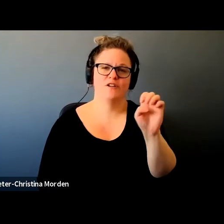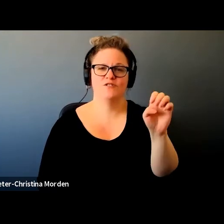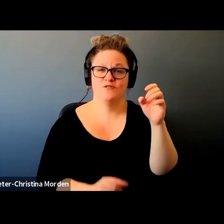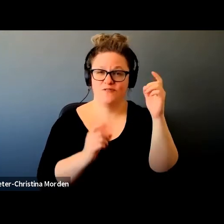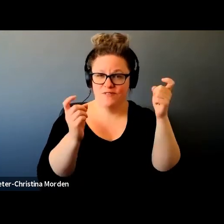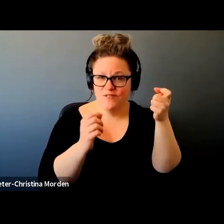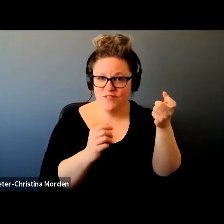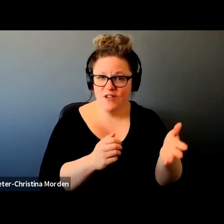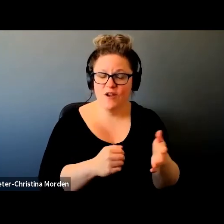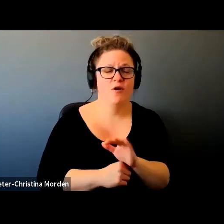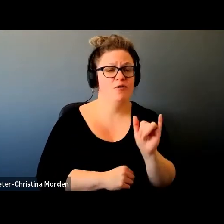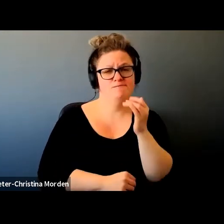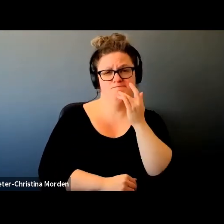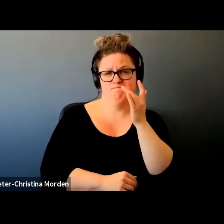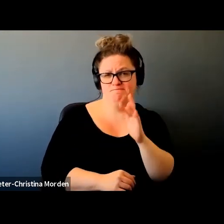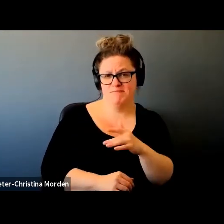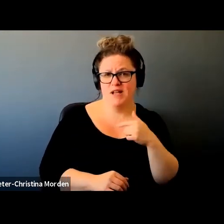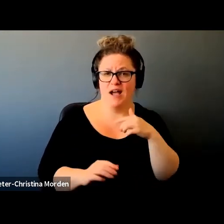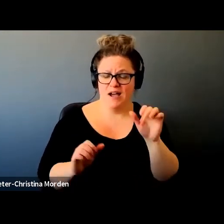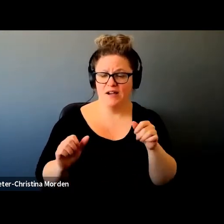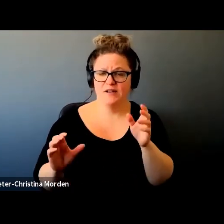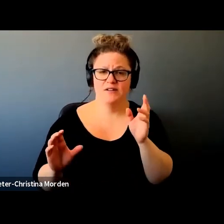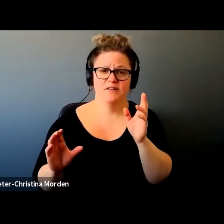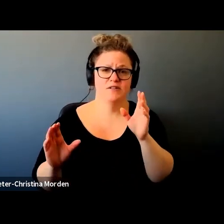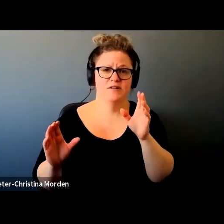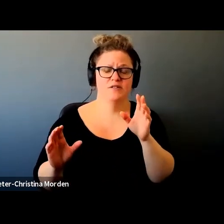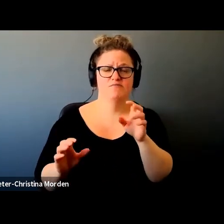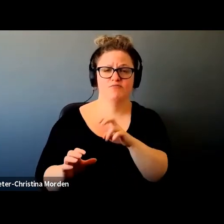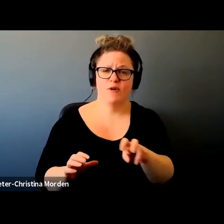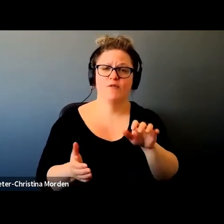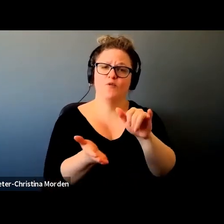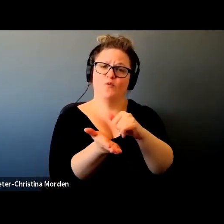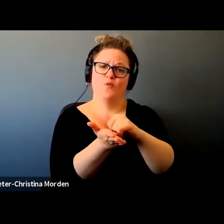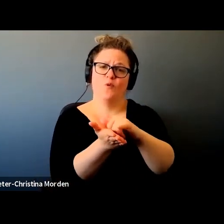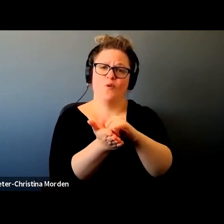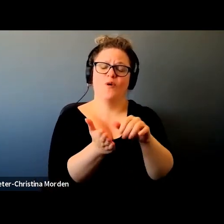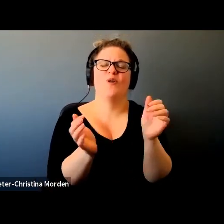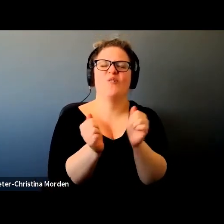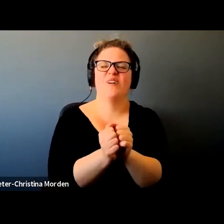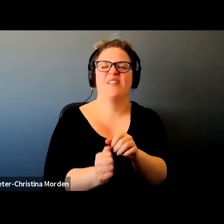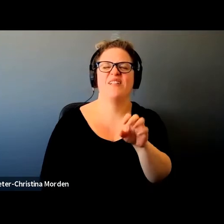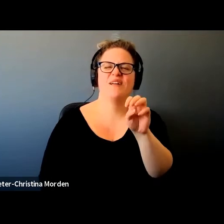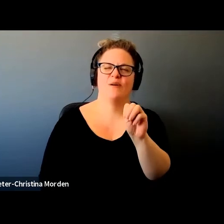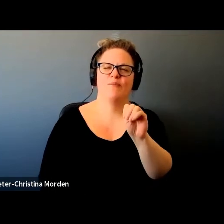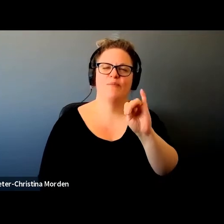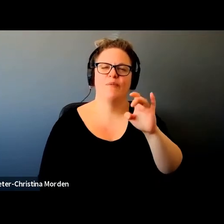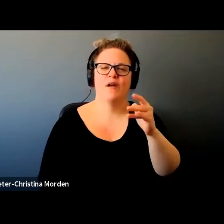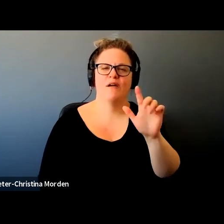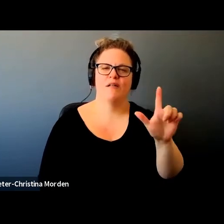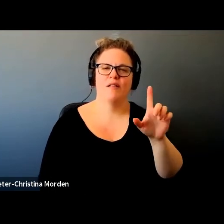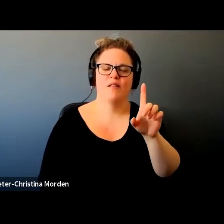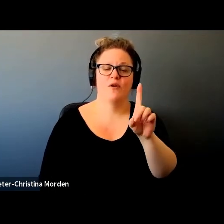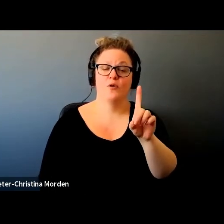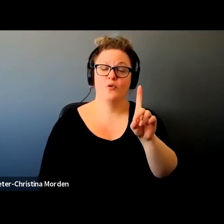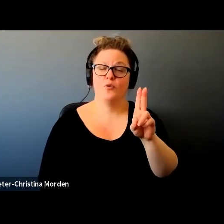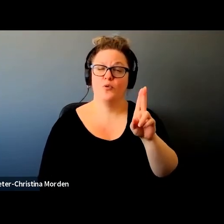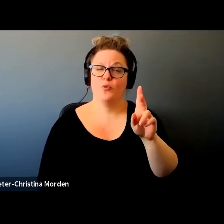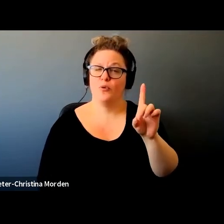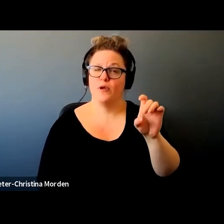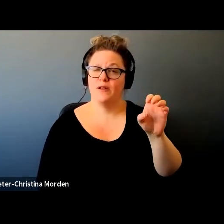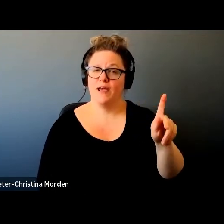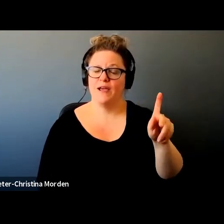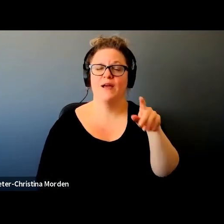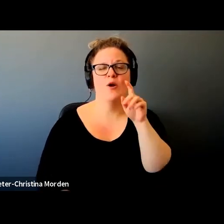to travel to New York with Michael Dudek, Witch Doctor, who's a Winnipeg performance artist who's sort of